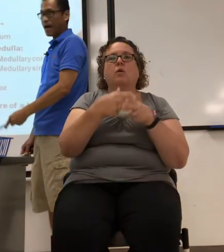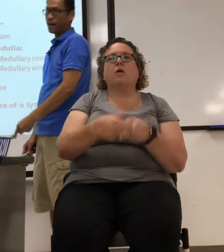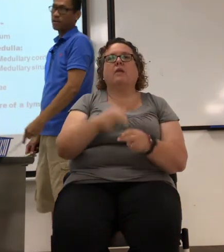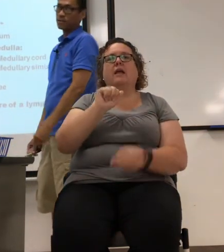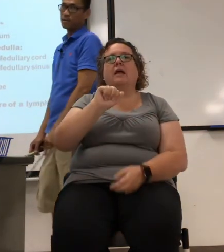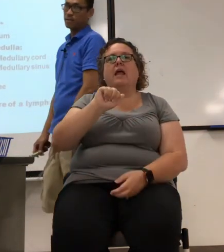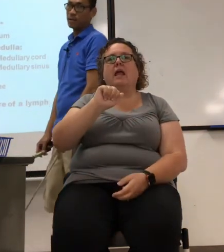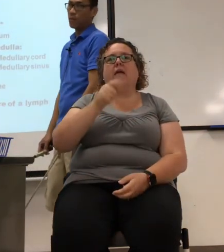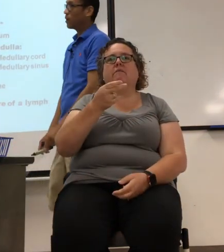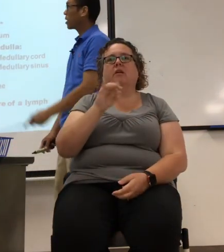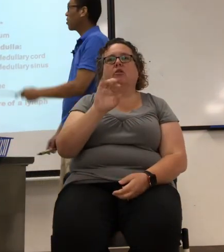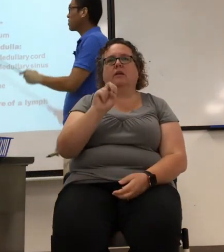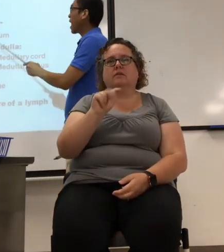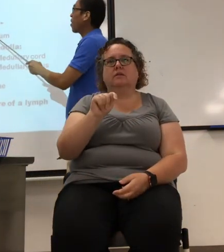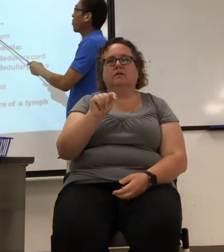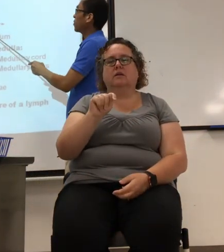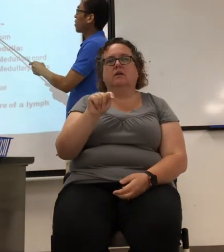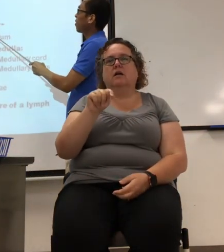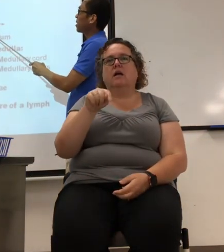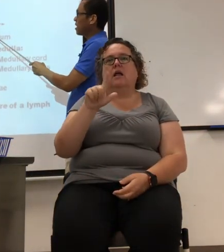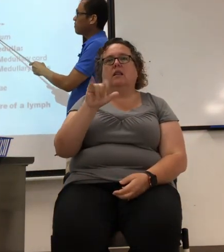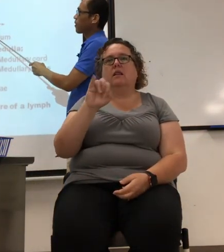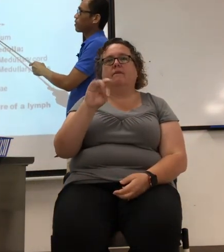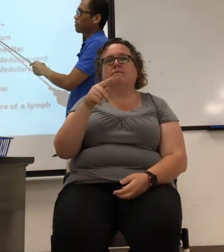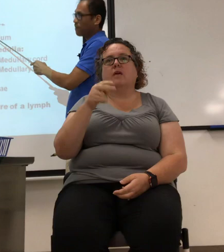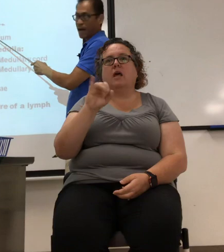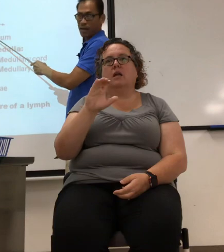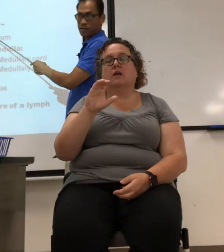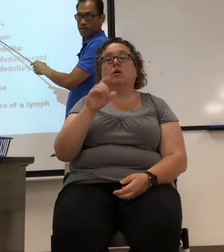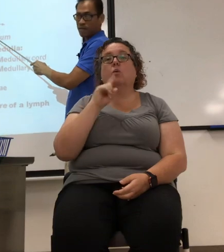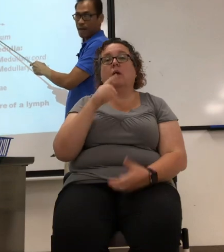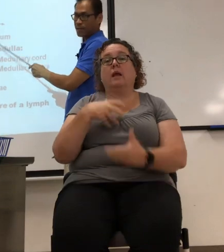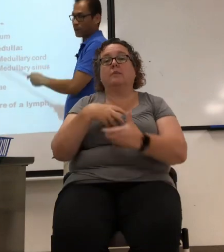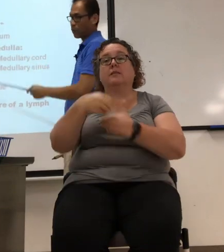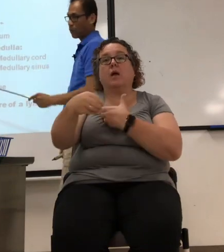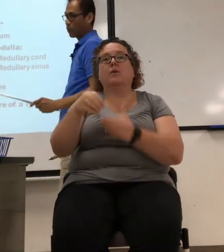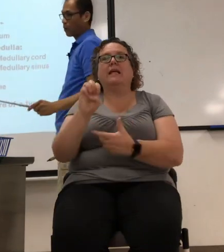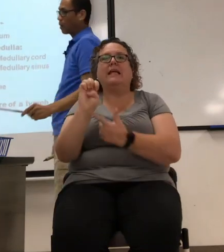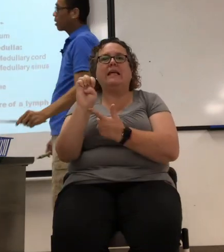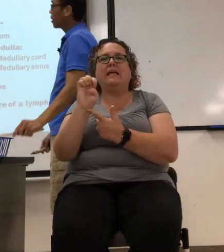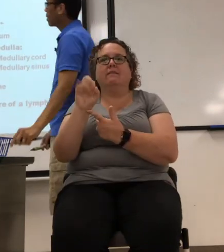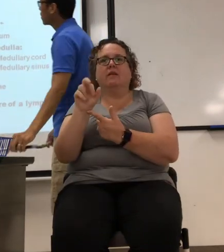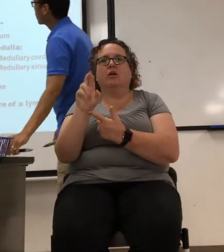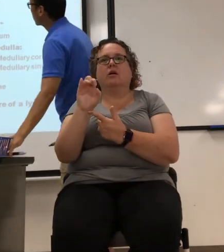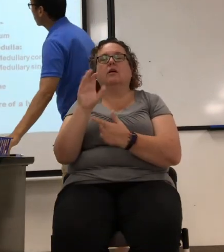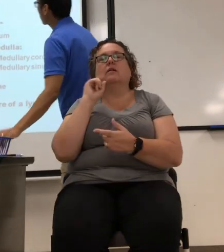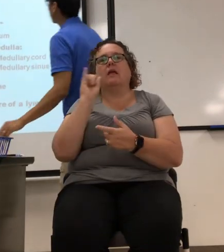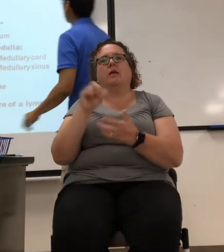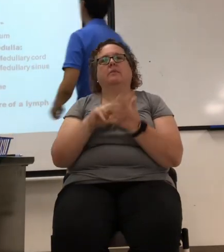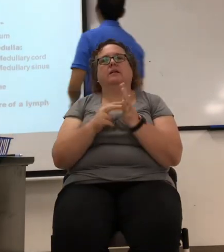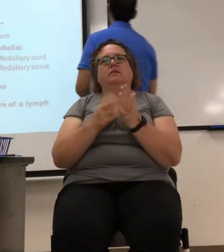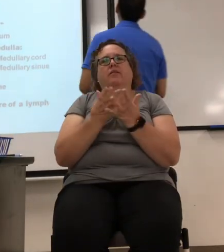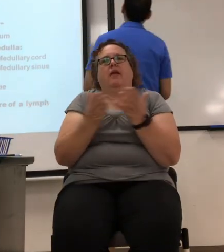afferent lymphatics. When it goes out, you call it efferent lymphatics, stuff passing through.